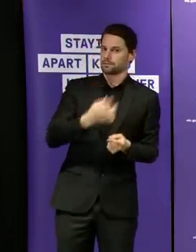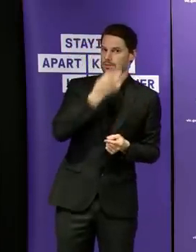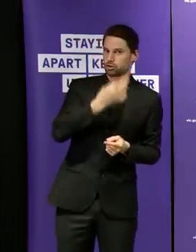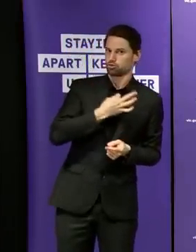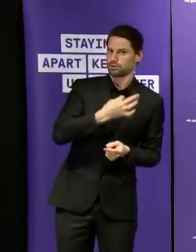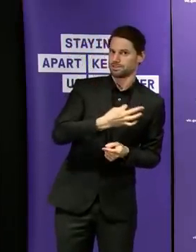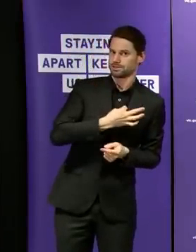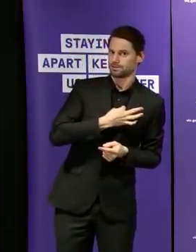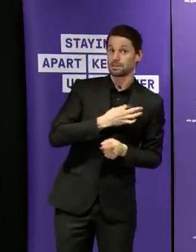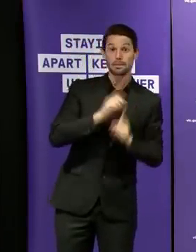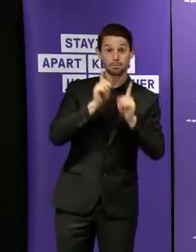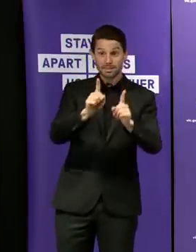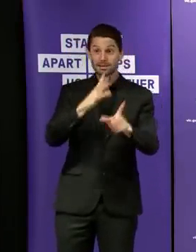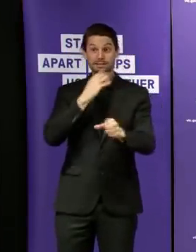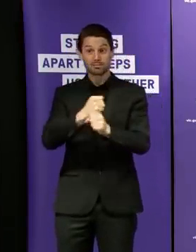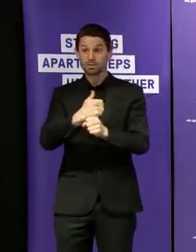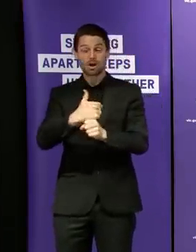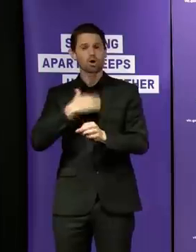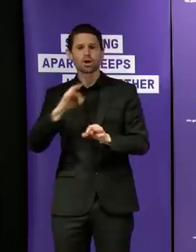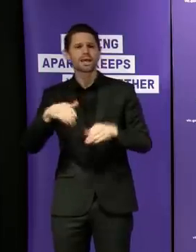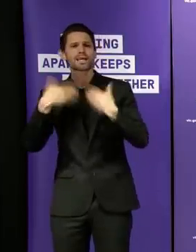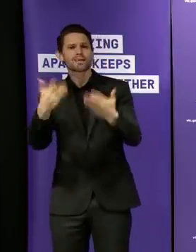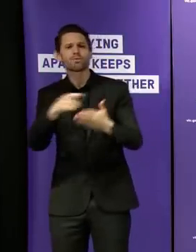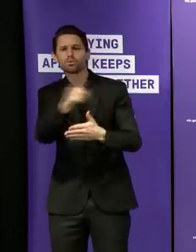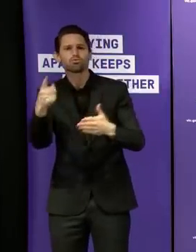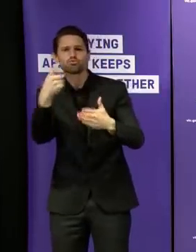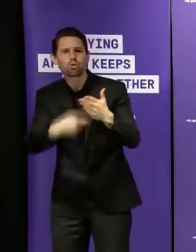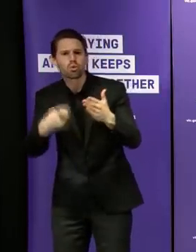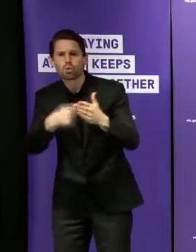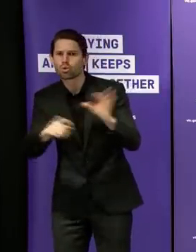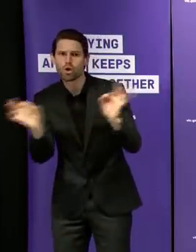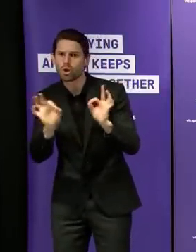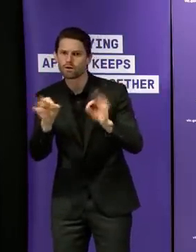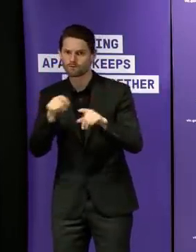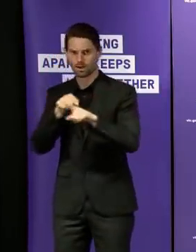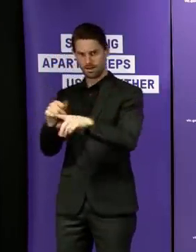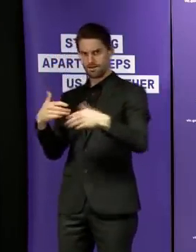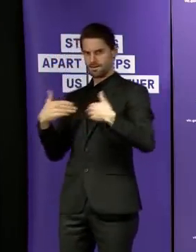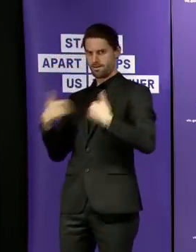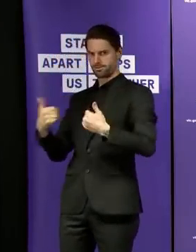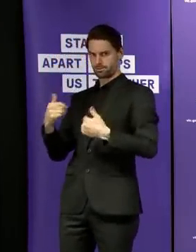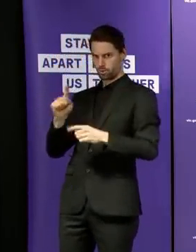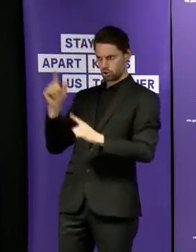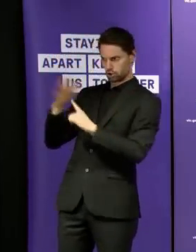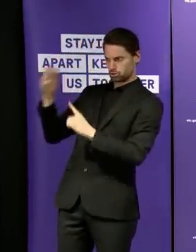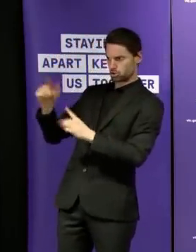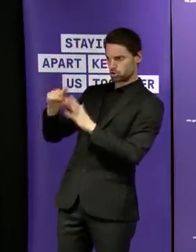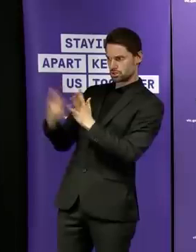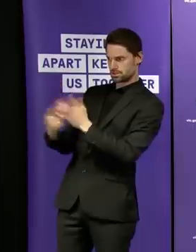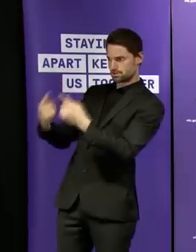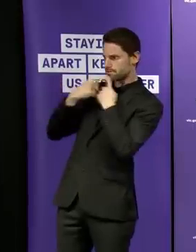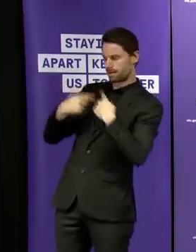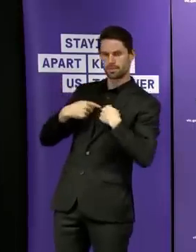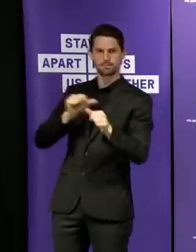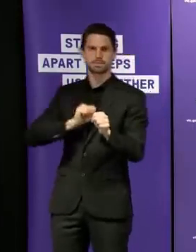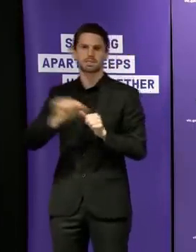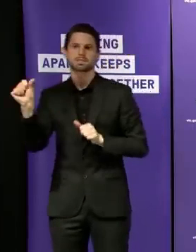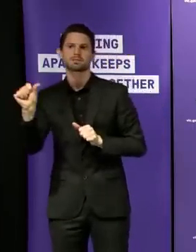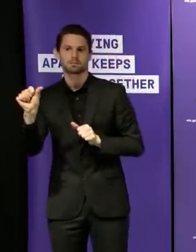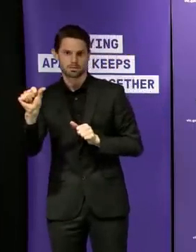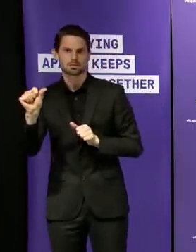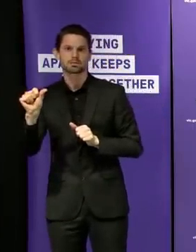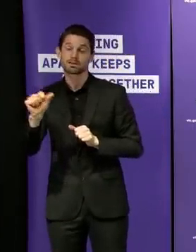pain out there in the community. But we need to, as a community, focus, as a state, we need to focus on the fact that yes, we have stayed